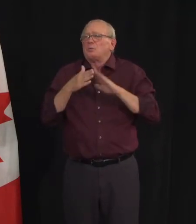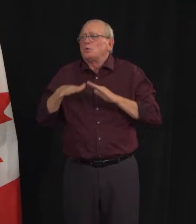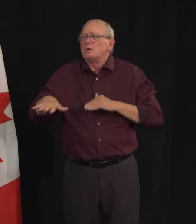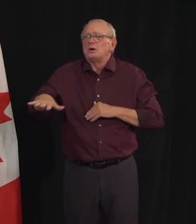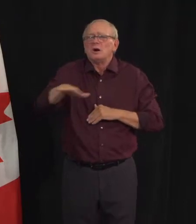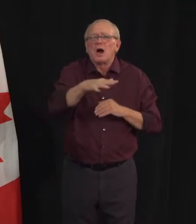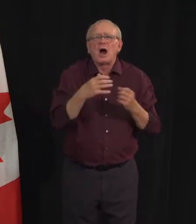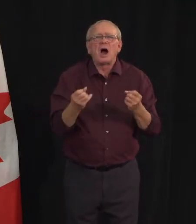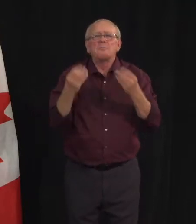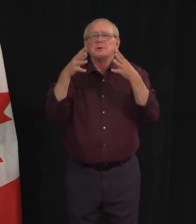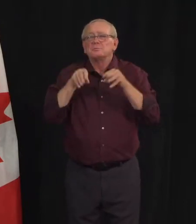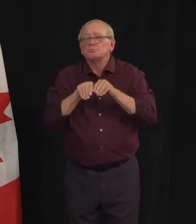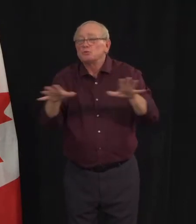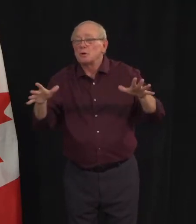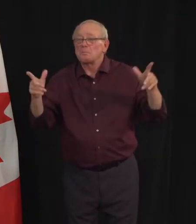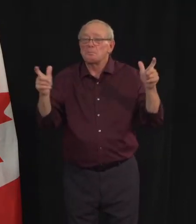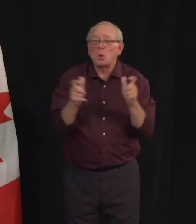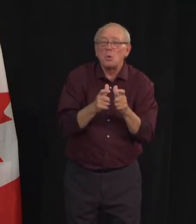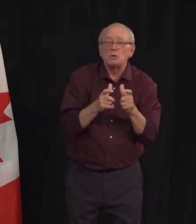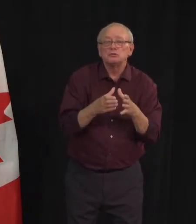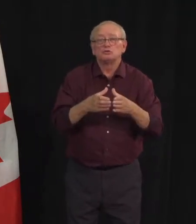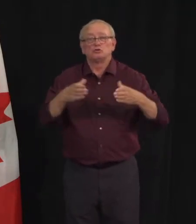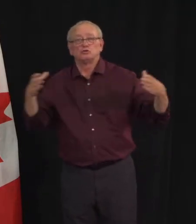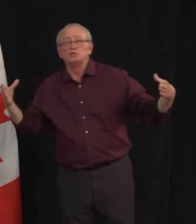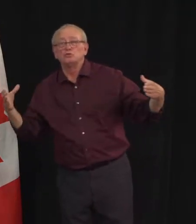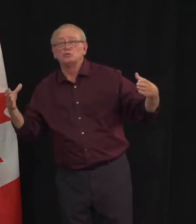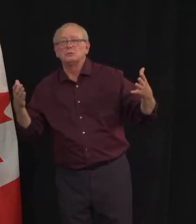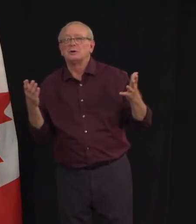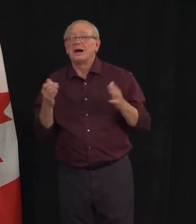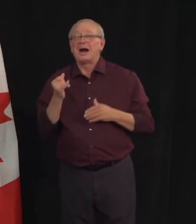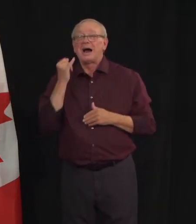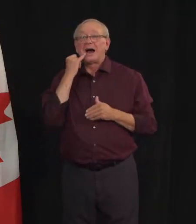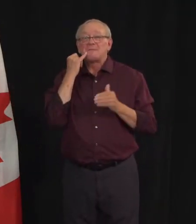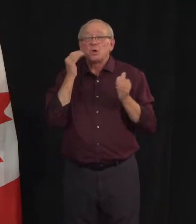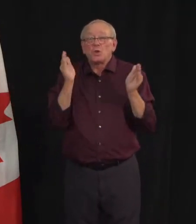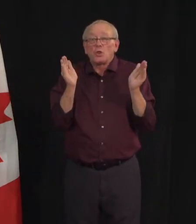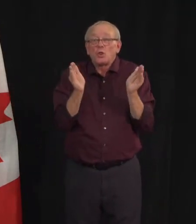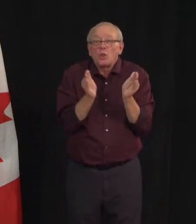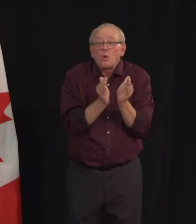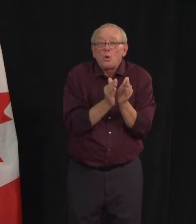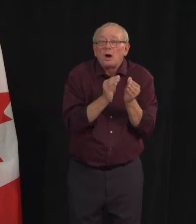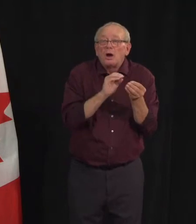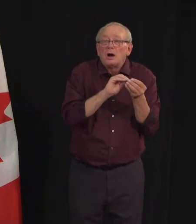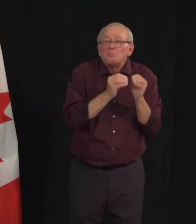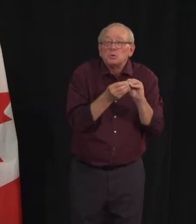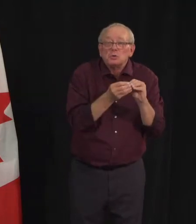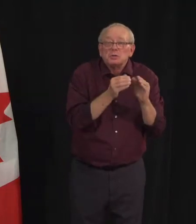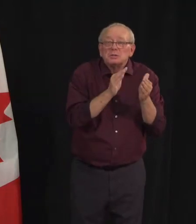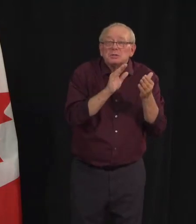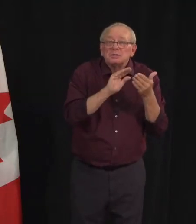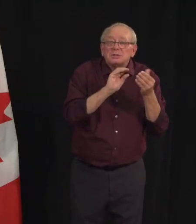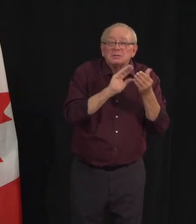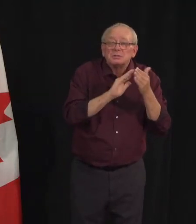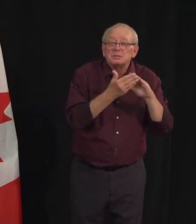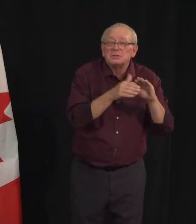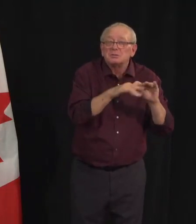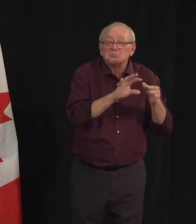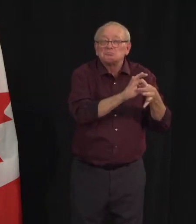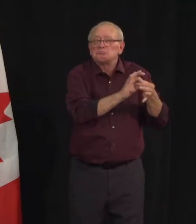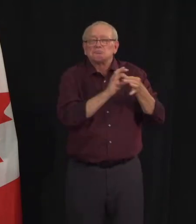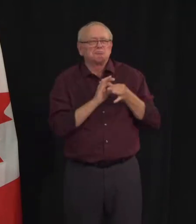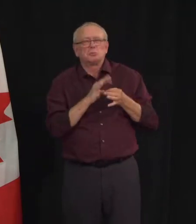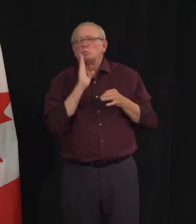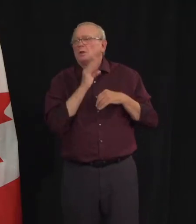experienced much more spread in schools than places with low transmission. Places in the United States like Georgia, where